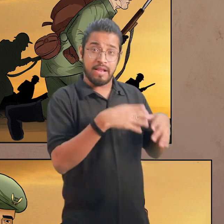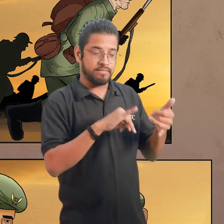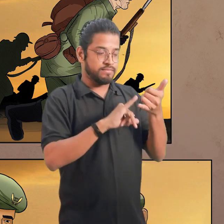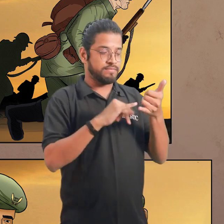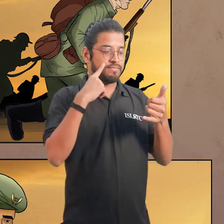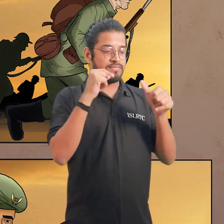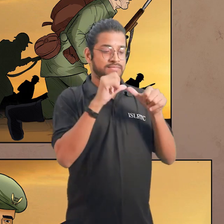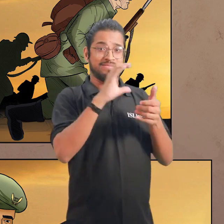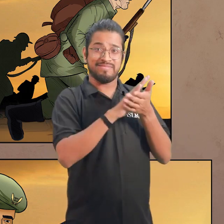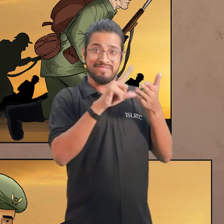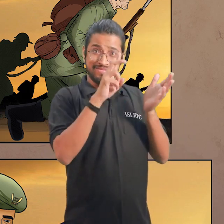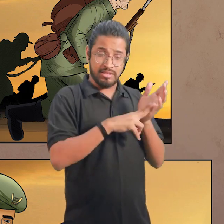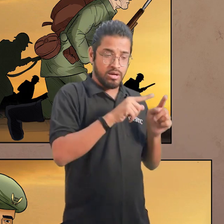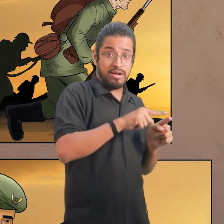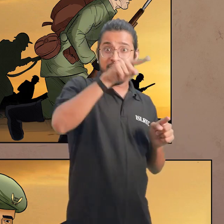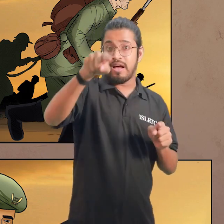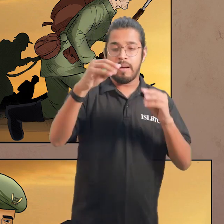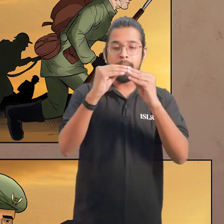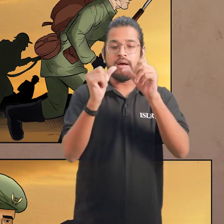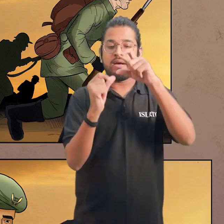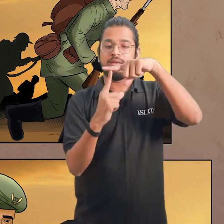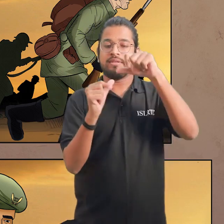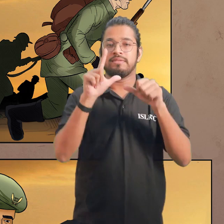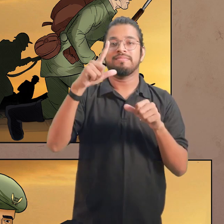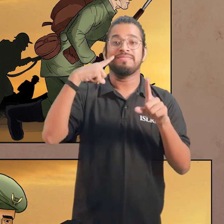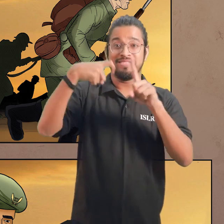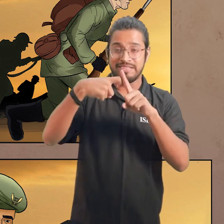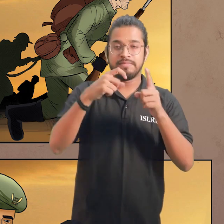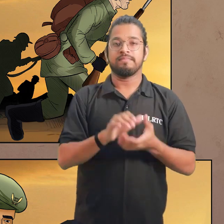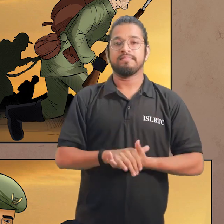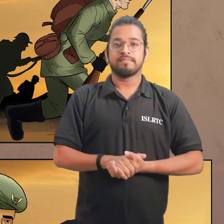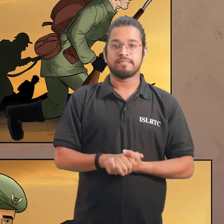go straight from Siachen to Batalik.